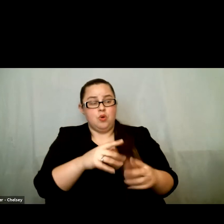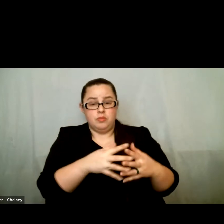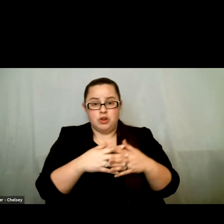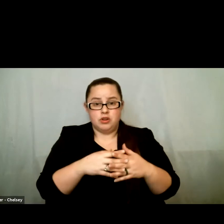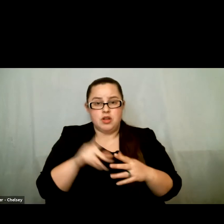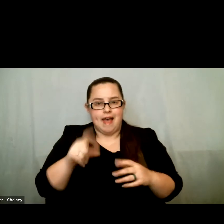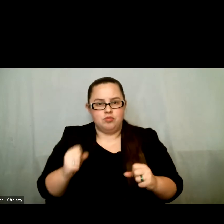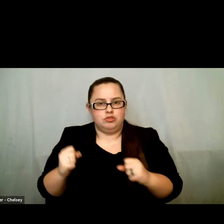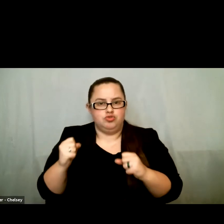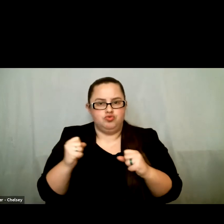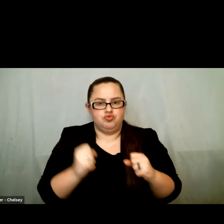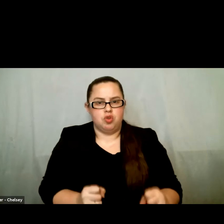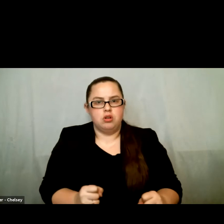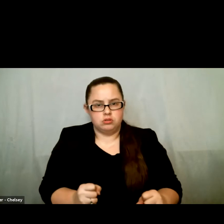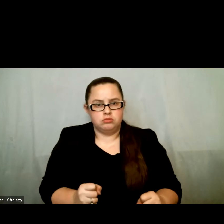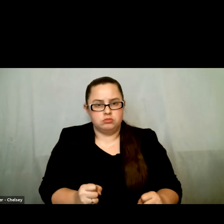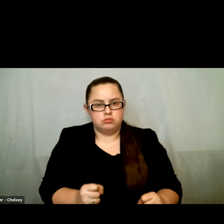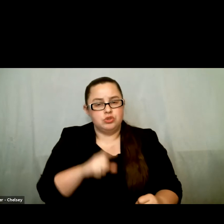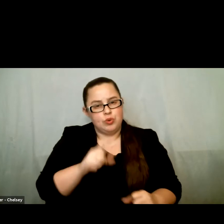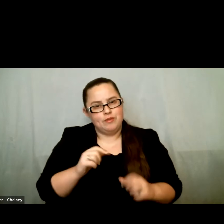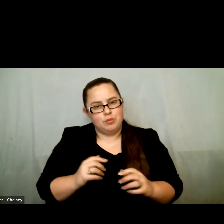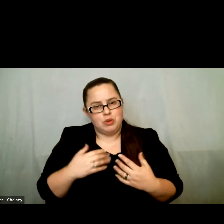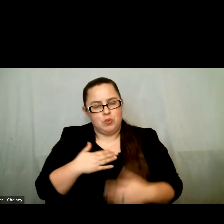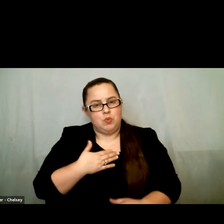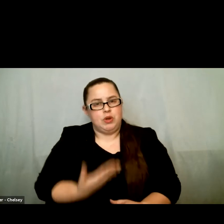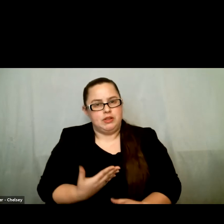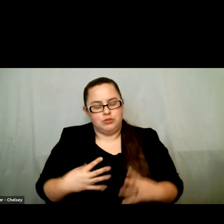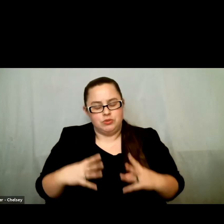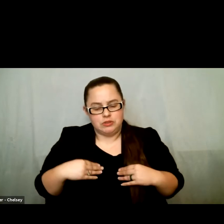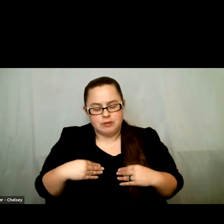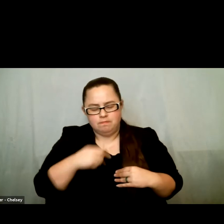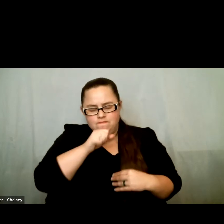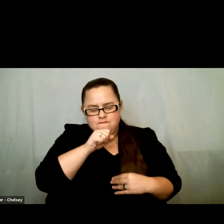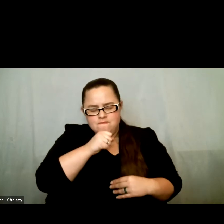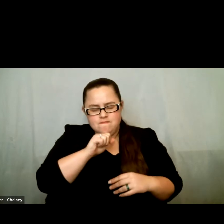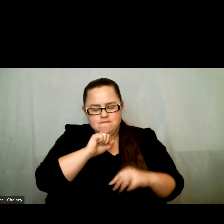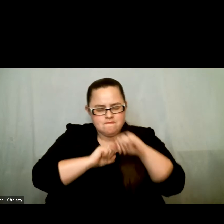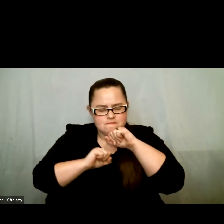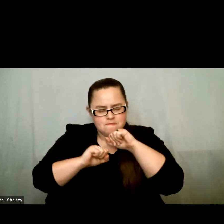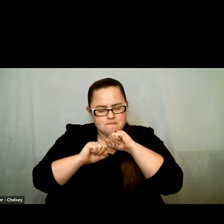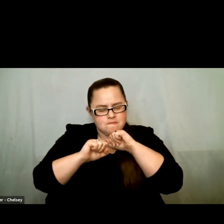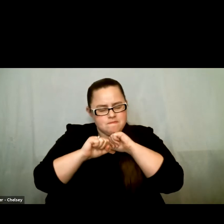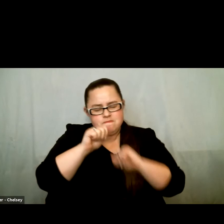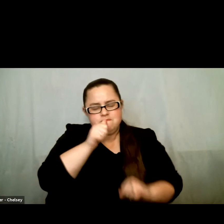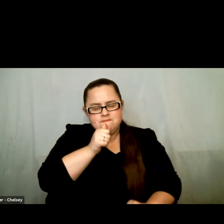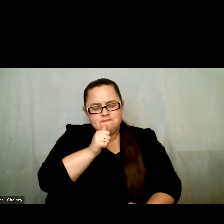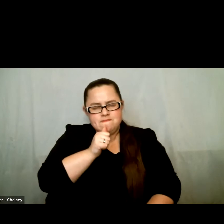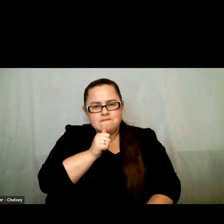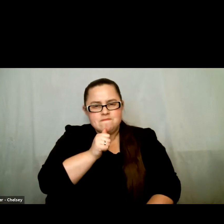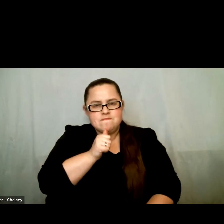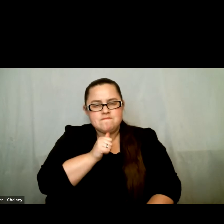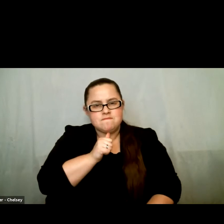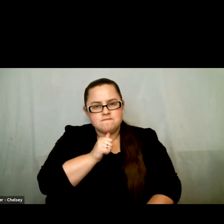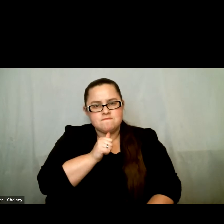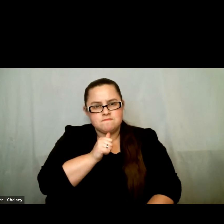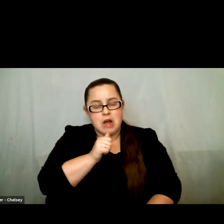strong. You better be willing to take hardship. On Sunday, I got a phone call